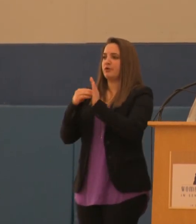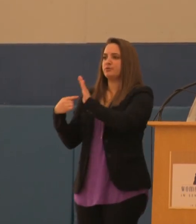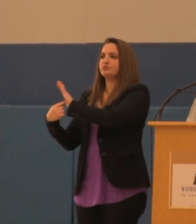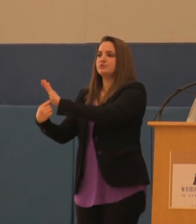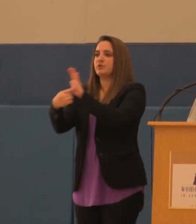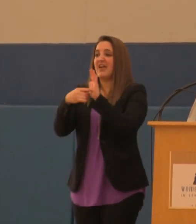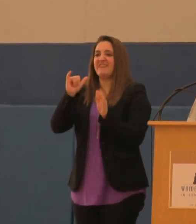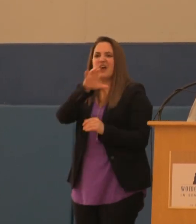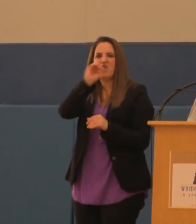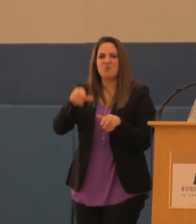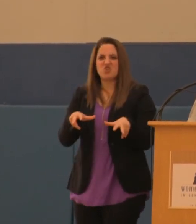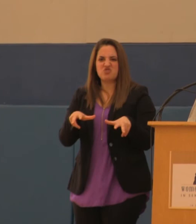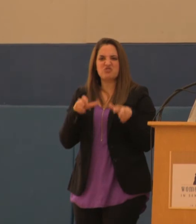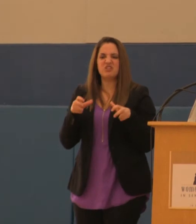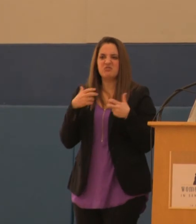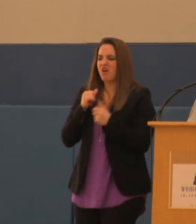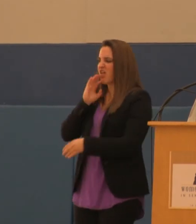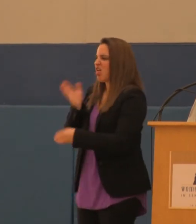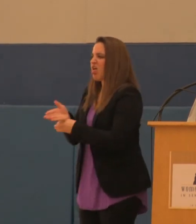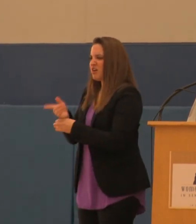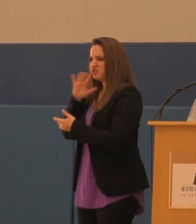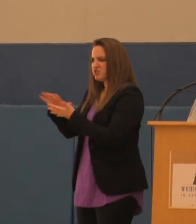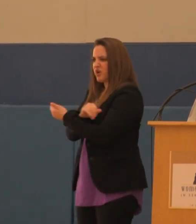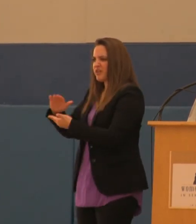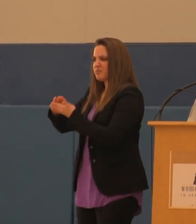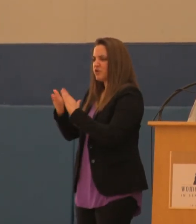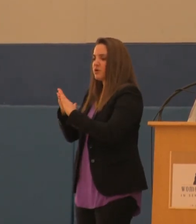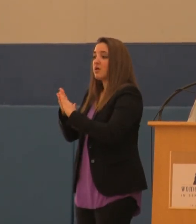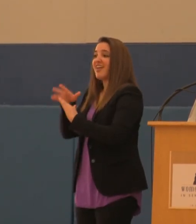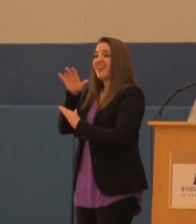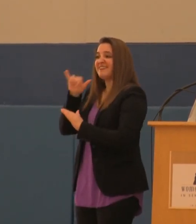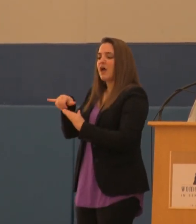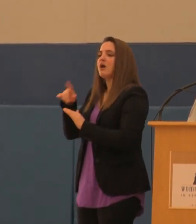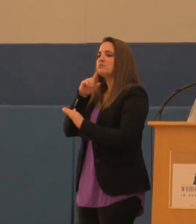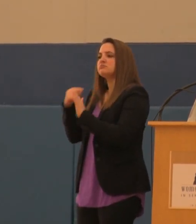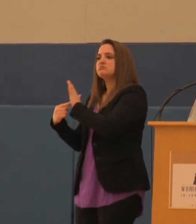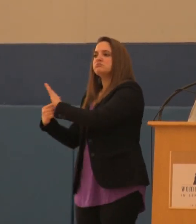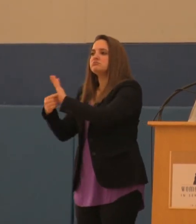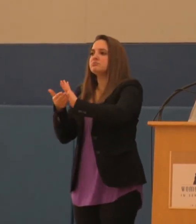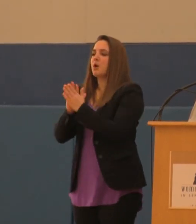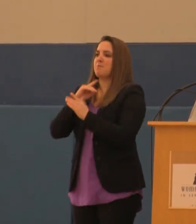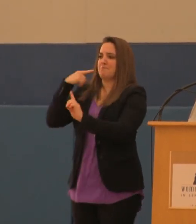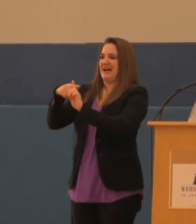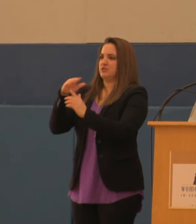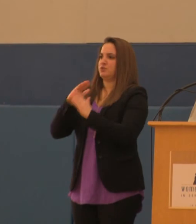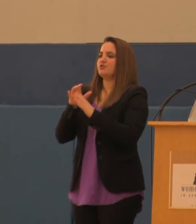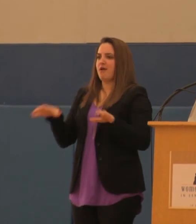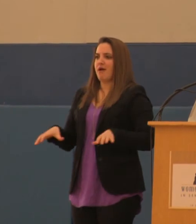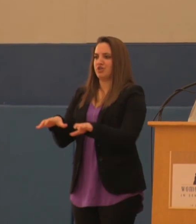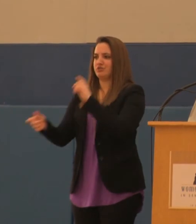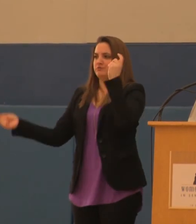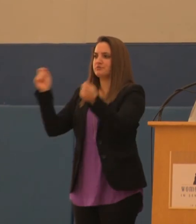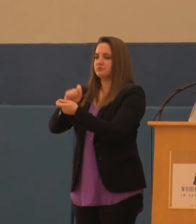Corporation that's greedy endeavor to destroy our community into positive community action. They